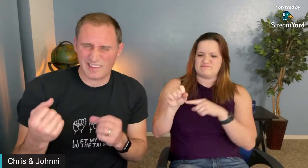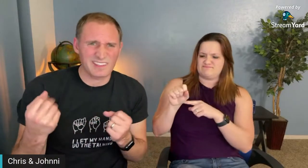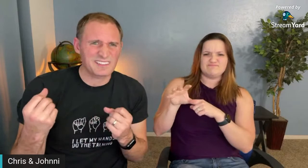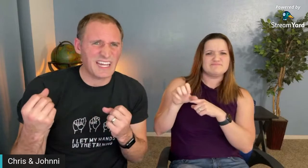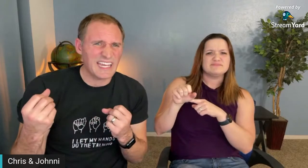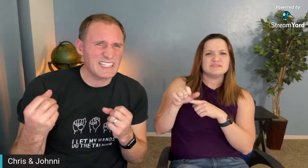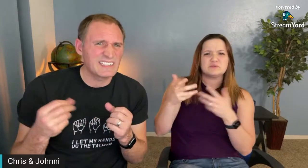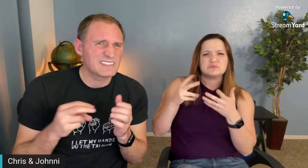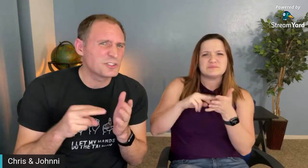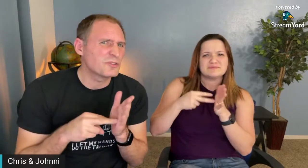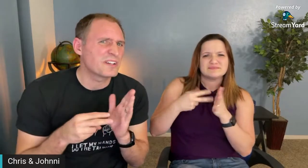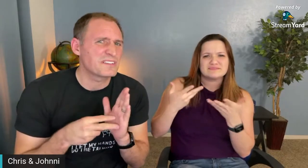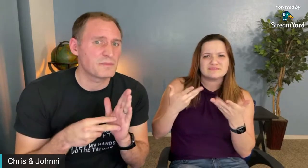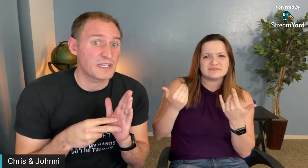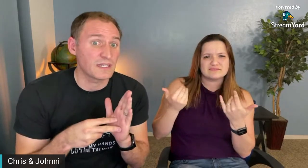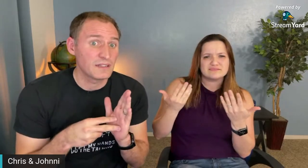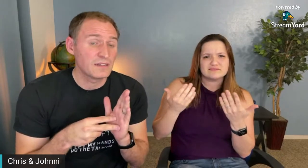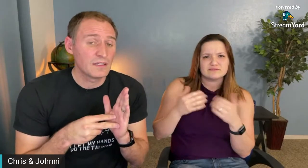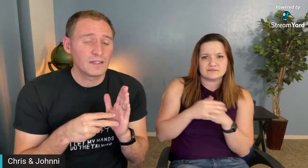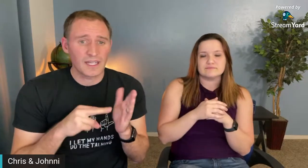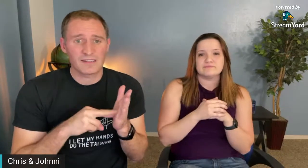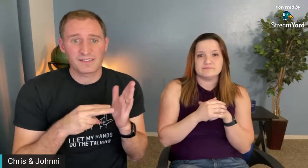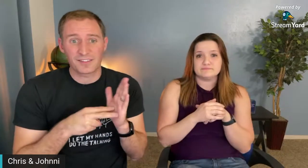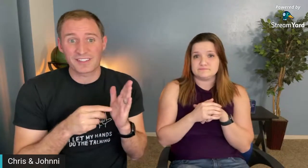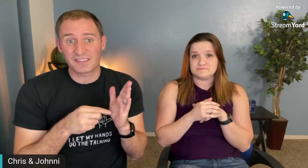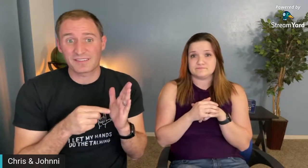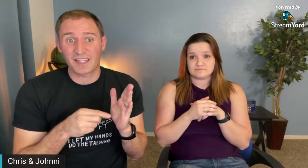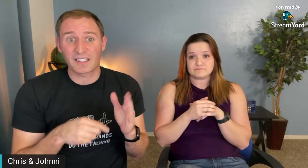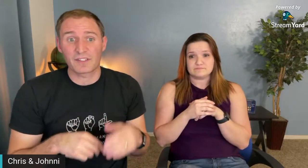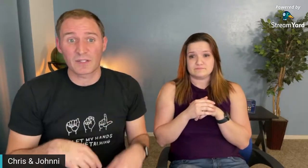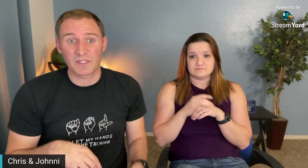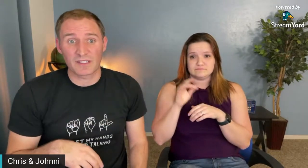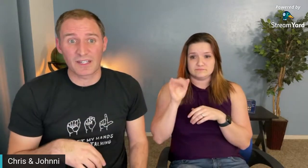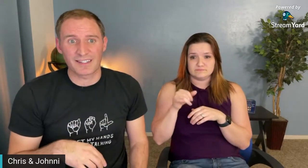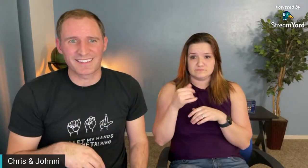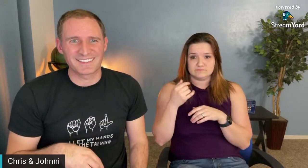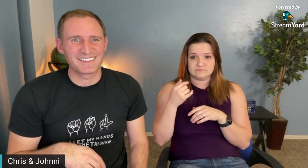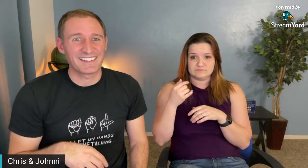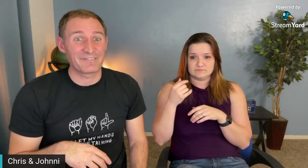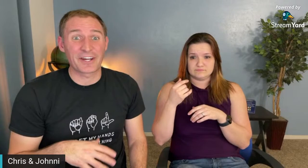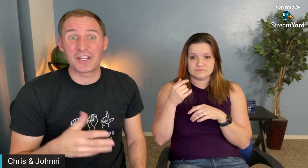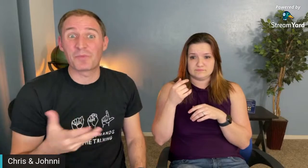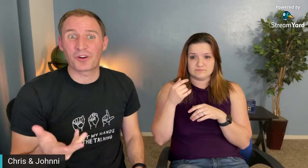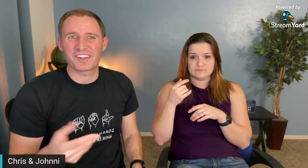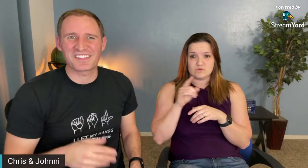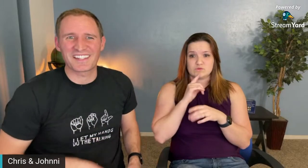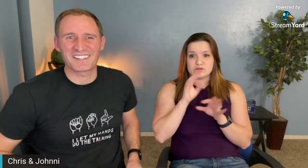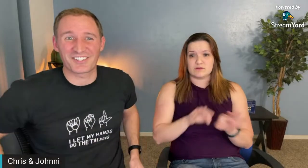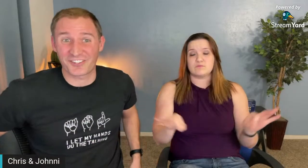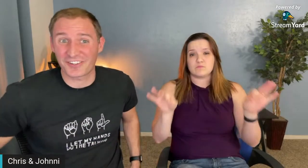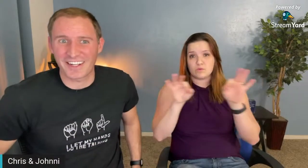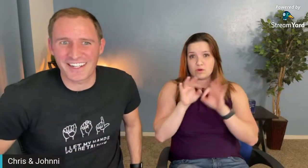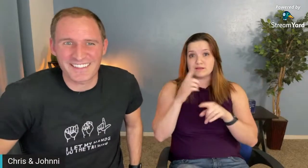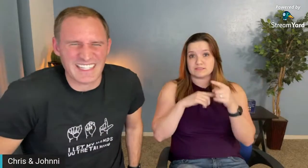this sign, what does it mean? And so this is kind of going to be a very important sign to learn early on. Like,